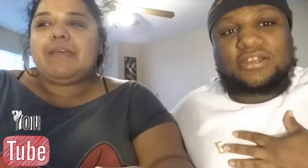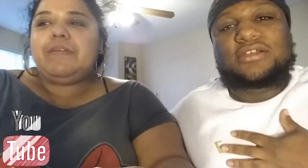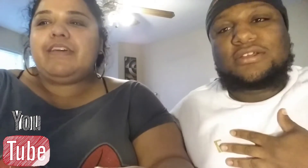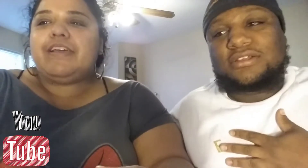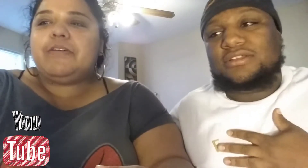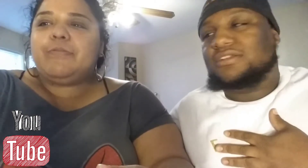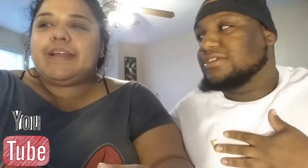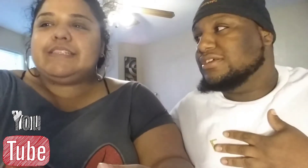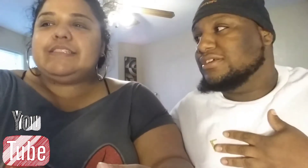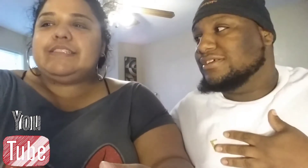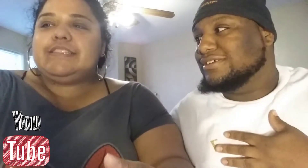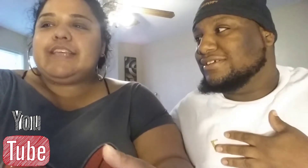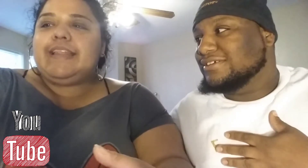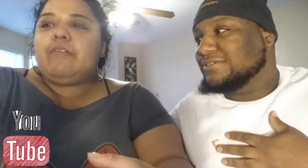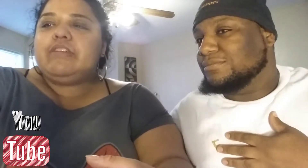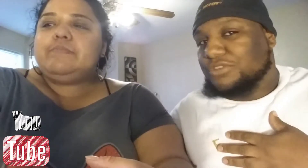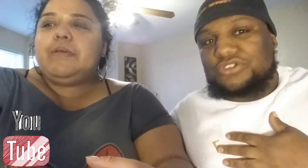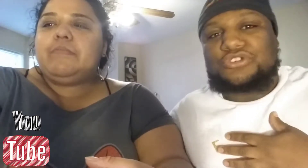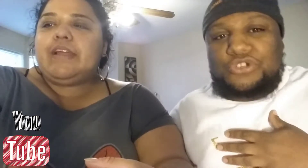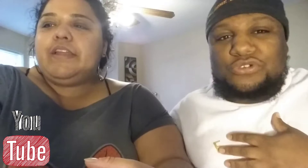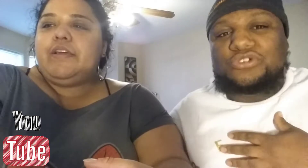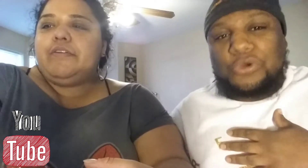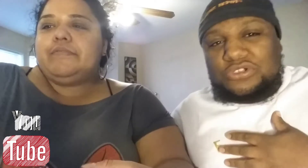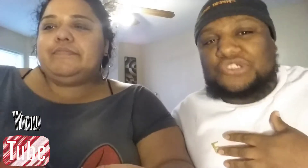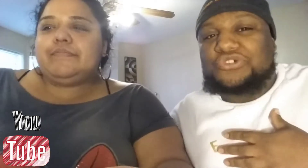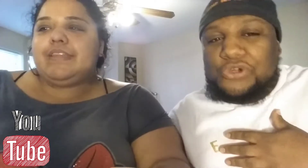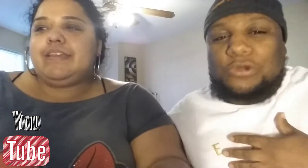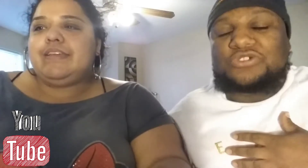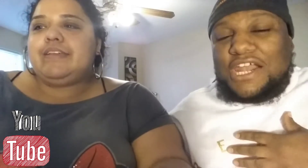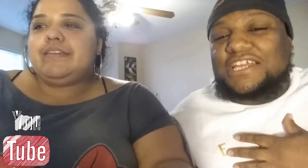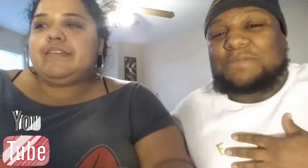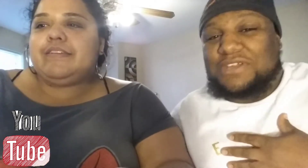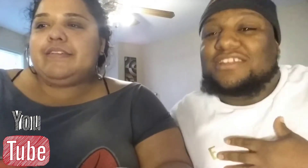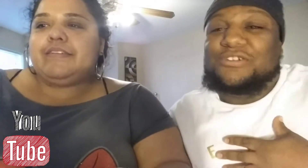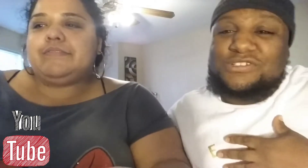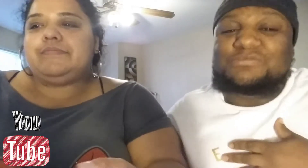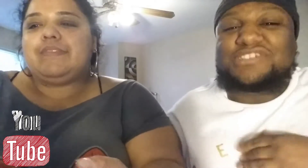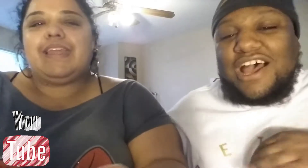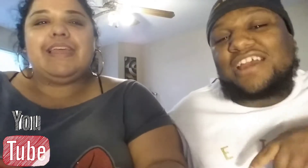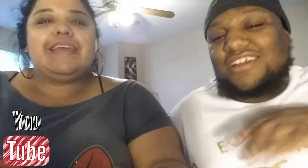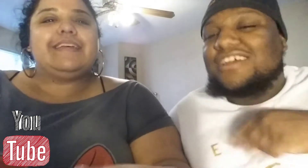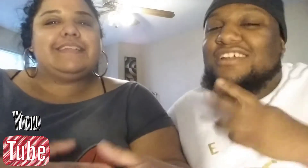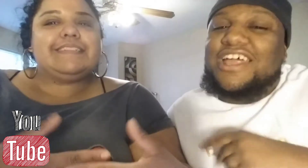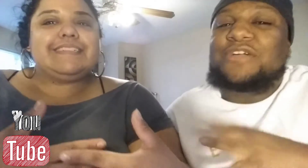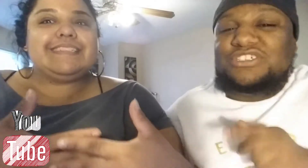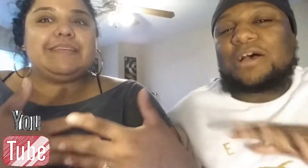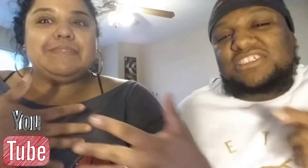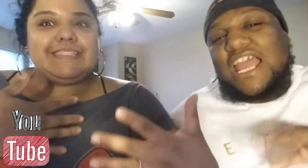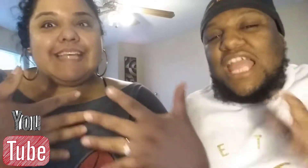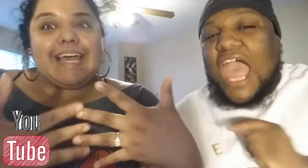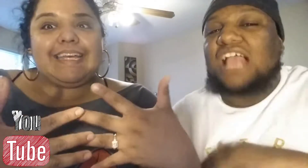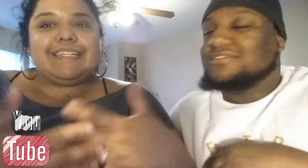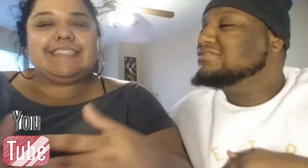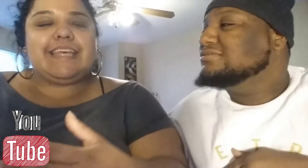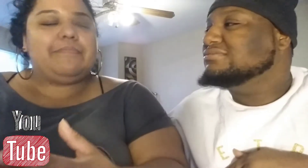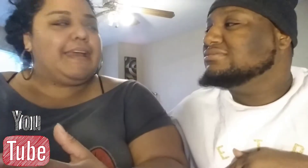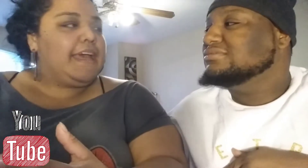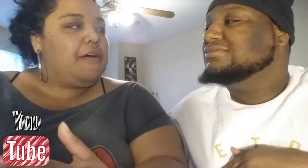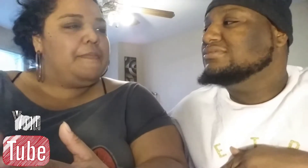Maybe not correct sign language, but what I know. You're going to try to get me to learn some sign language, you know what I'm saying? Some signs that might help